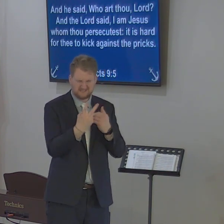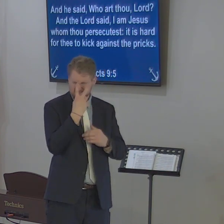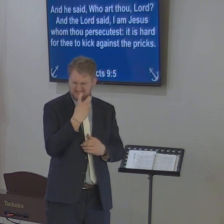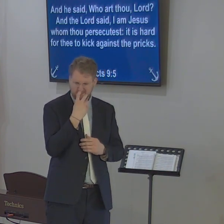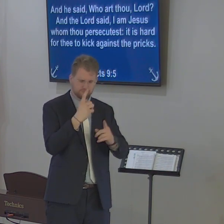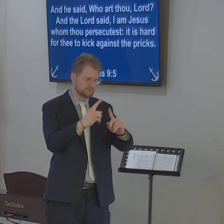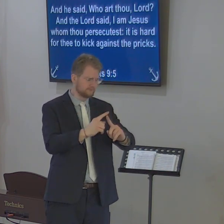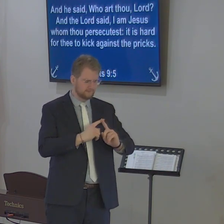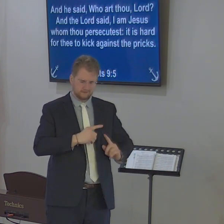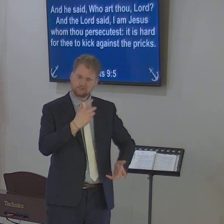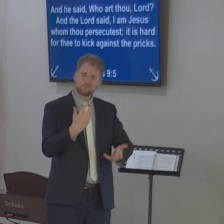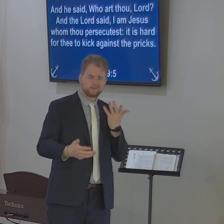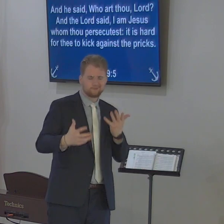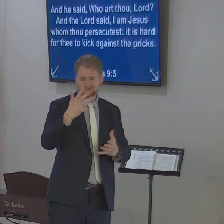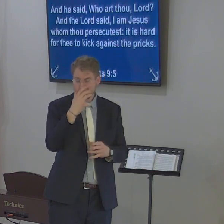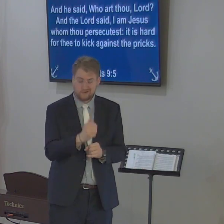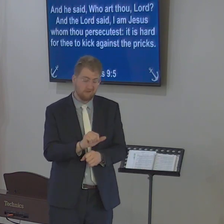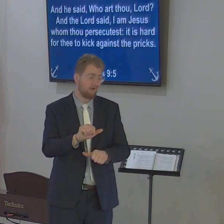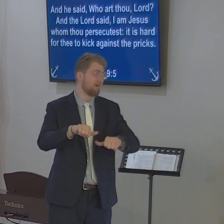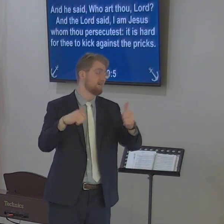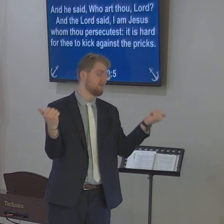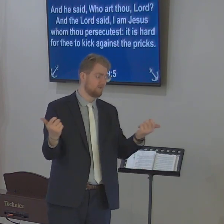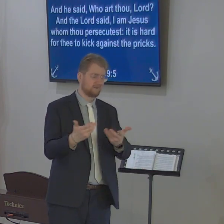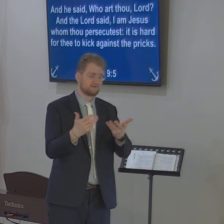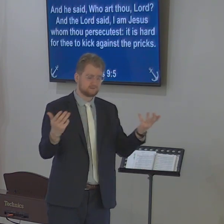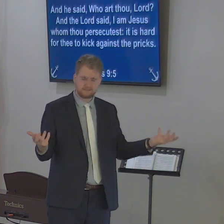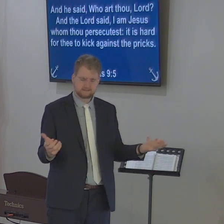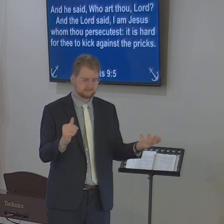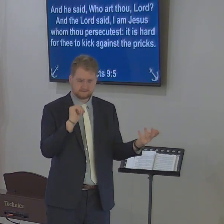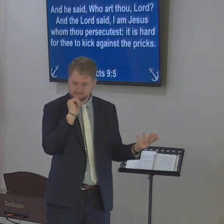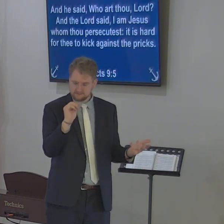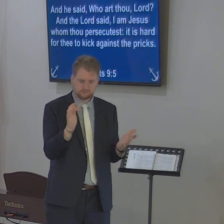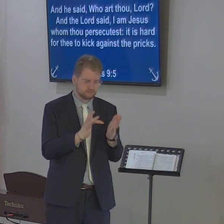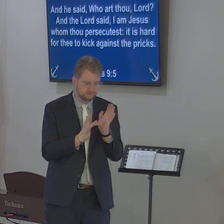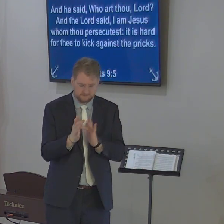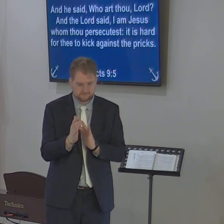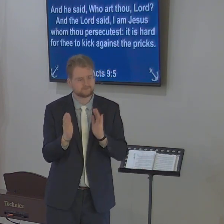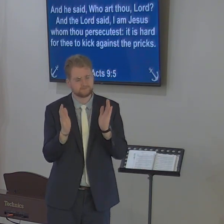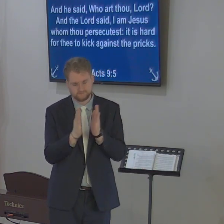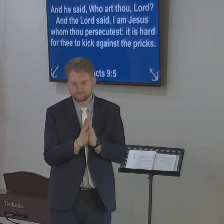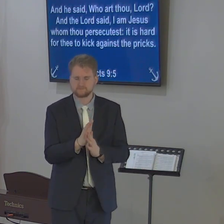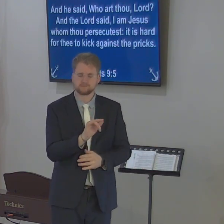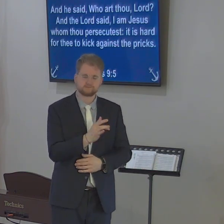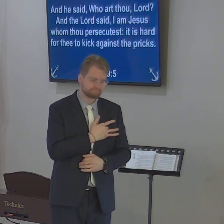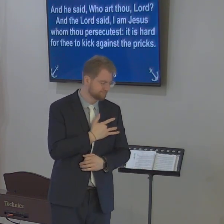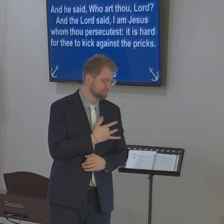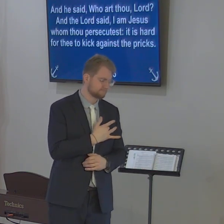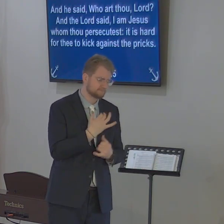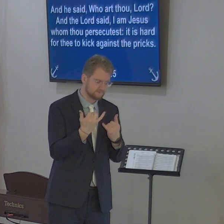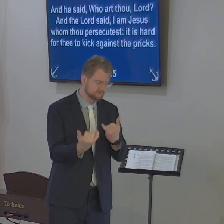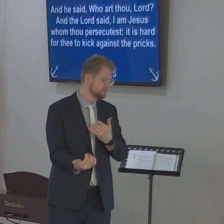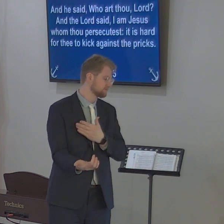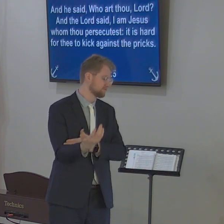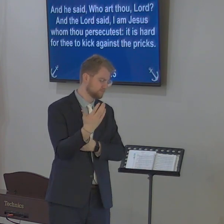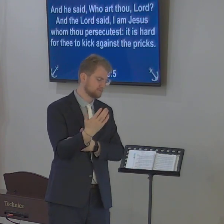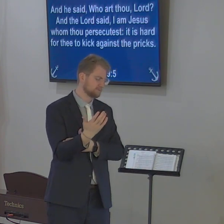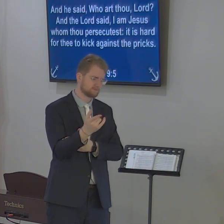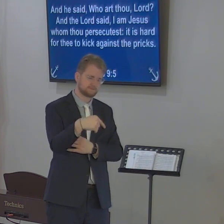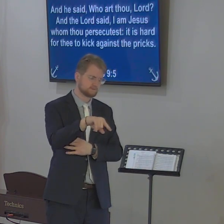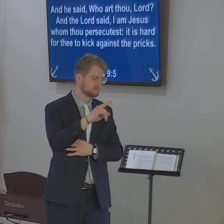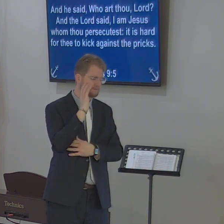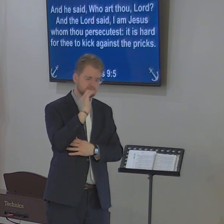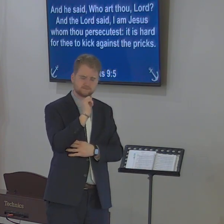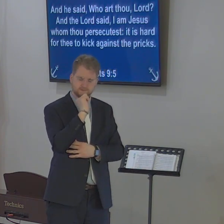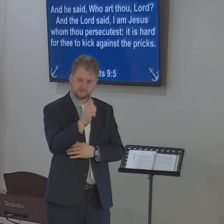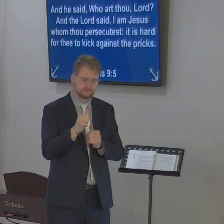or Lord, maybe they're trusting in anything besides Jesus Christ, please, Holy Spirit, prick them this morning that they may not continue to